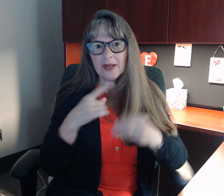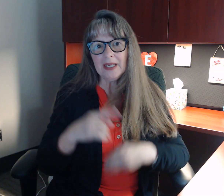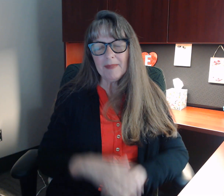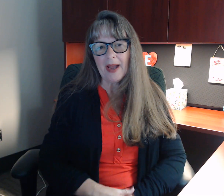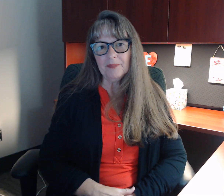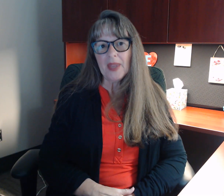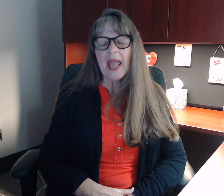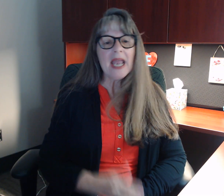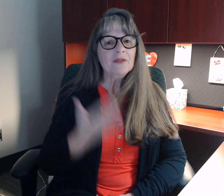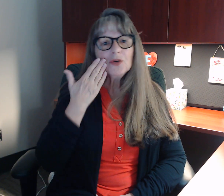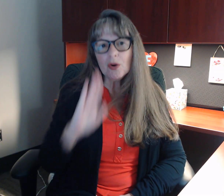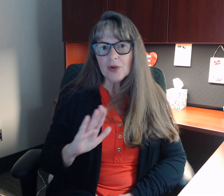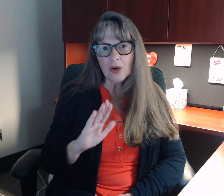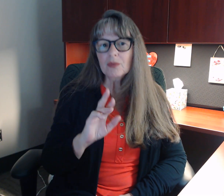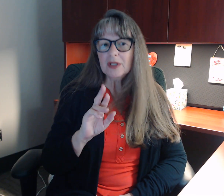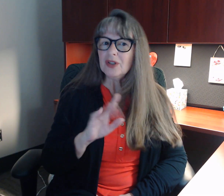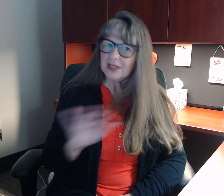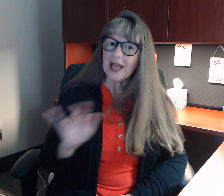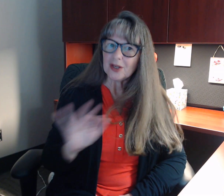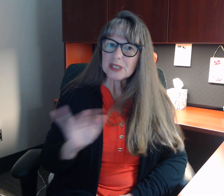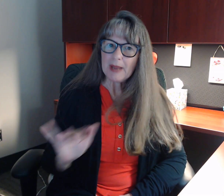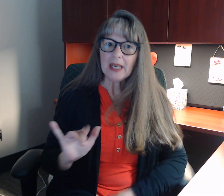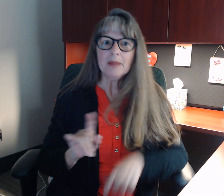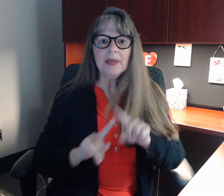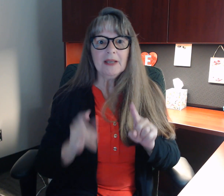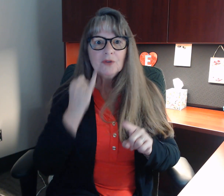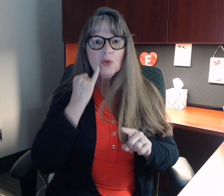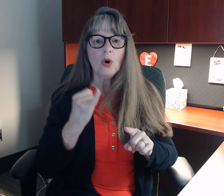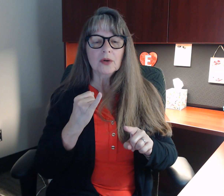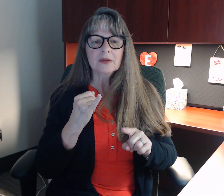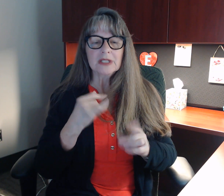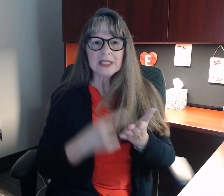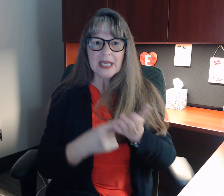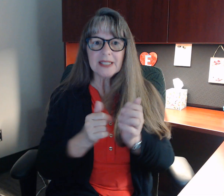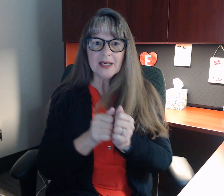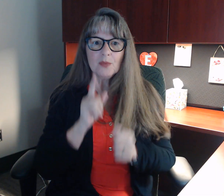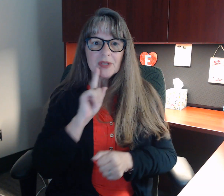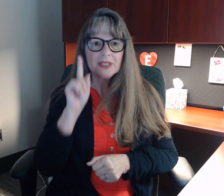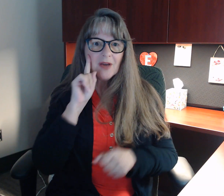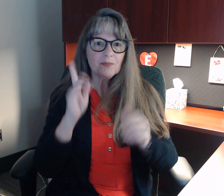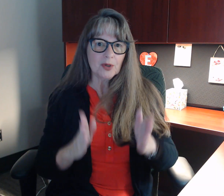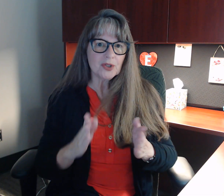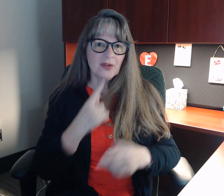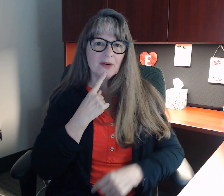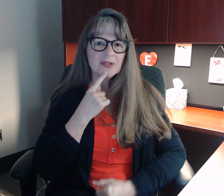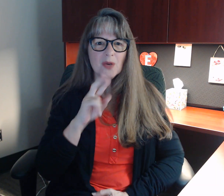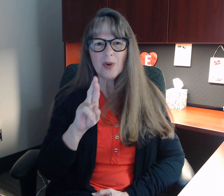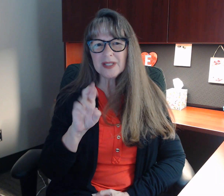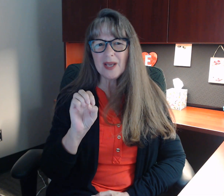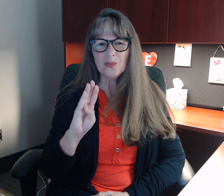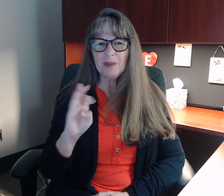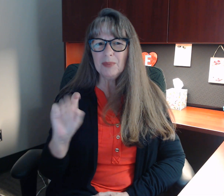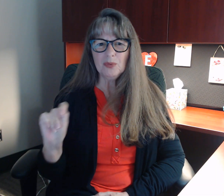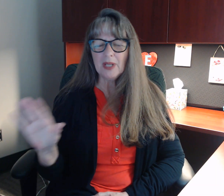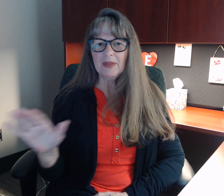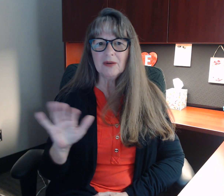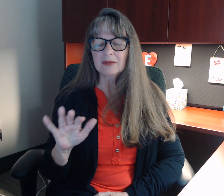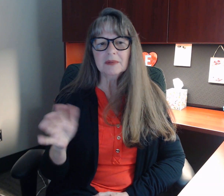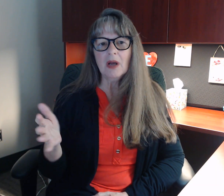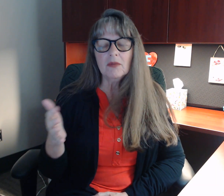about. And if you don't know, yeah, spell it. But if you are discussing it with a deaf person, they're going to say, what's that reboot? And they'll only, because